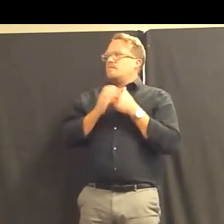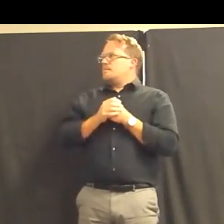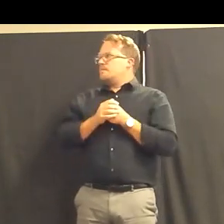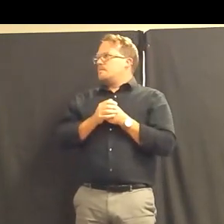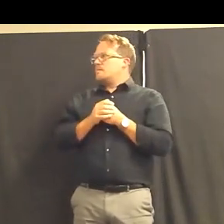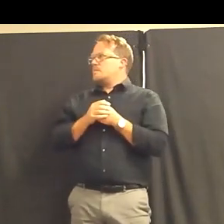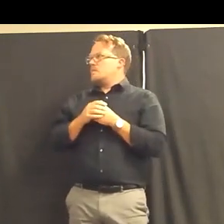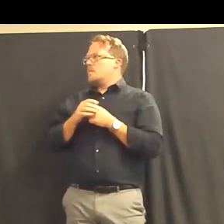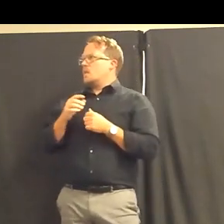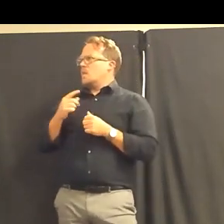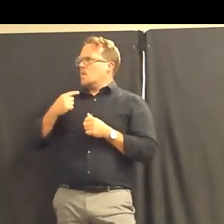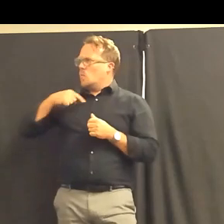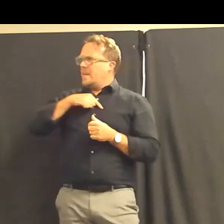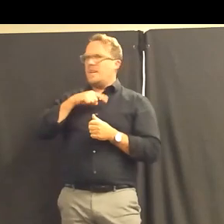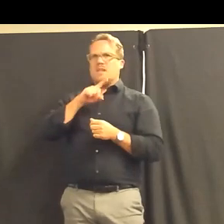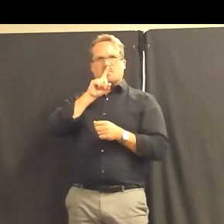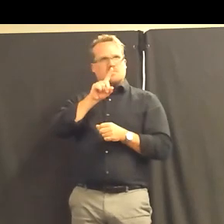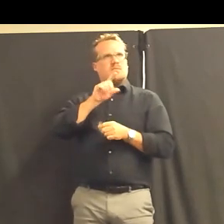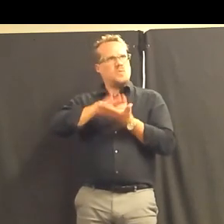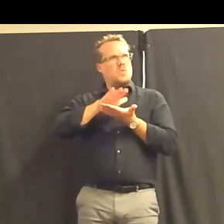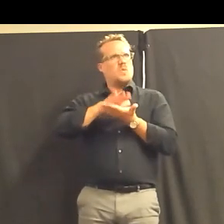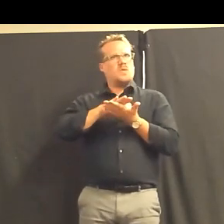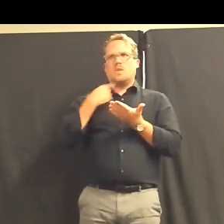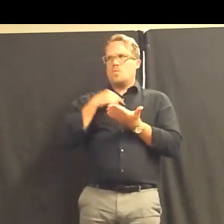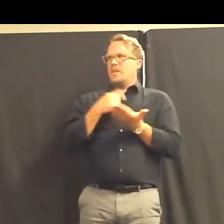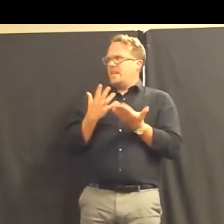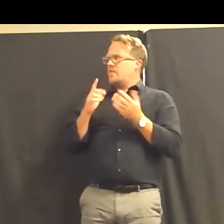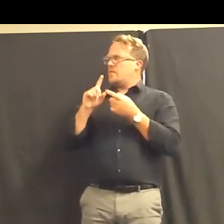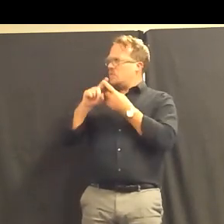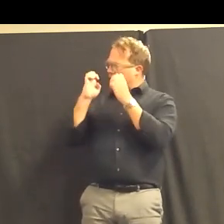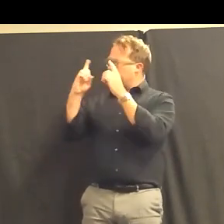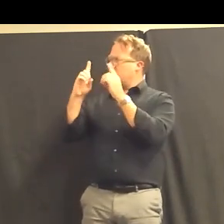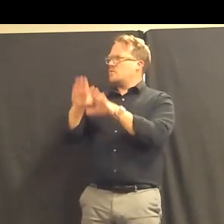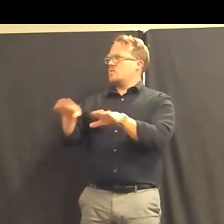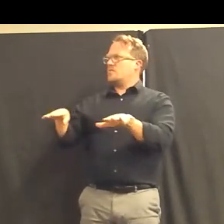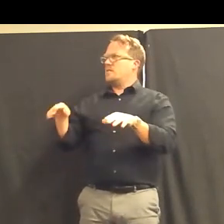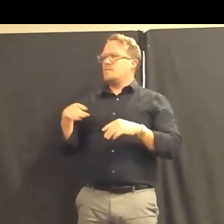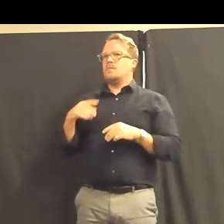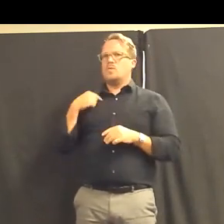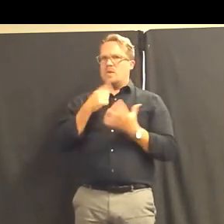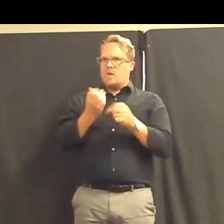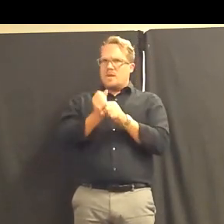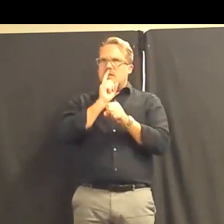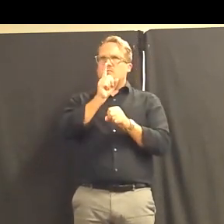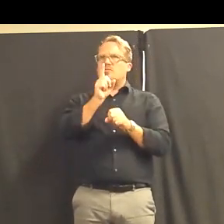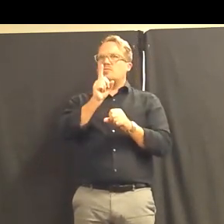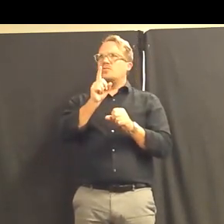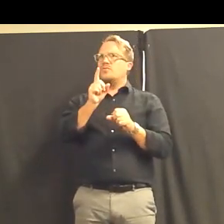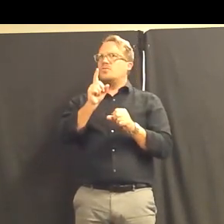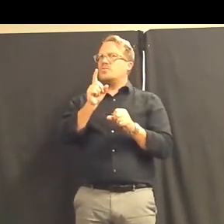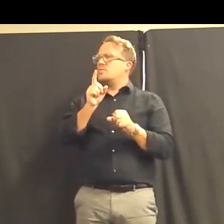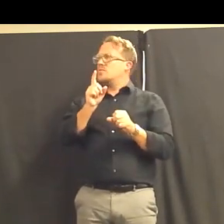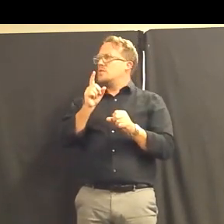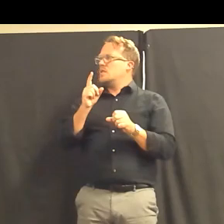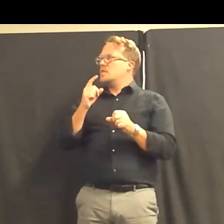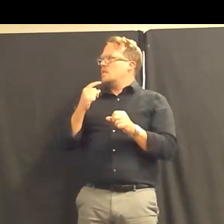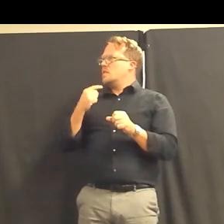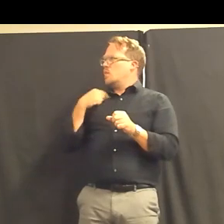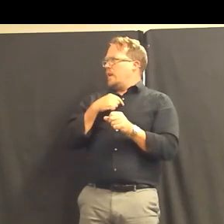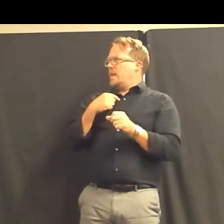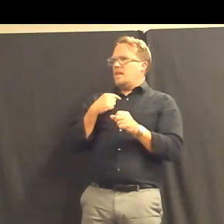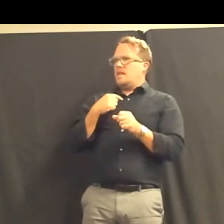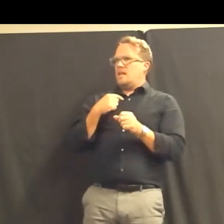We are a school and we are here to educate the children and want to make sure that we're giving